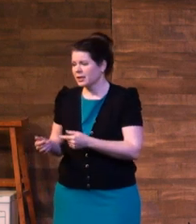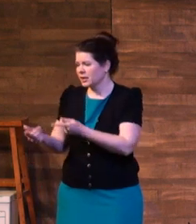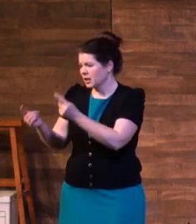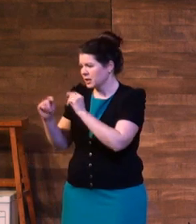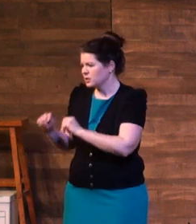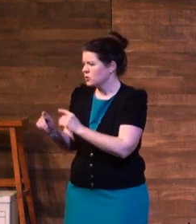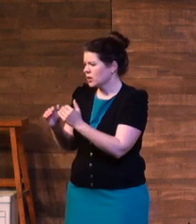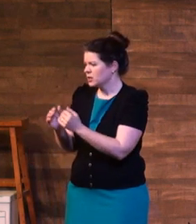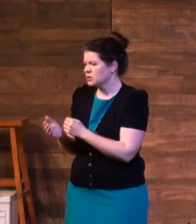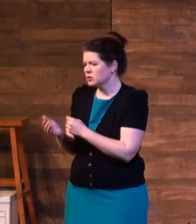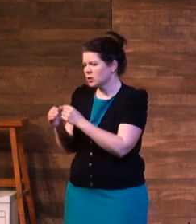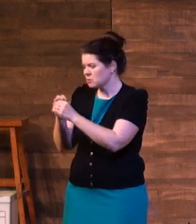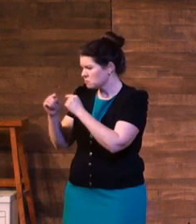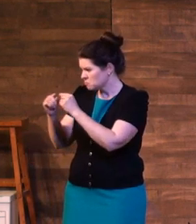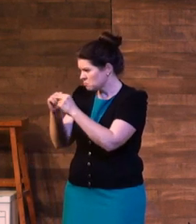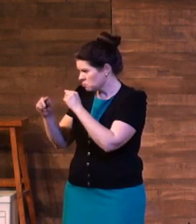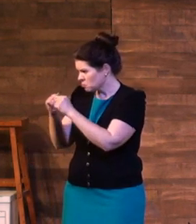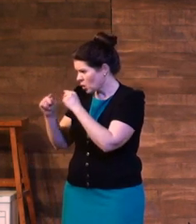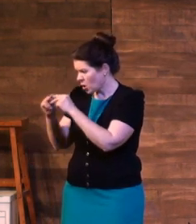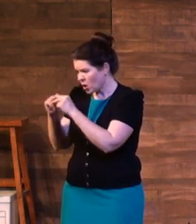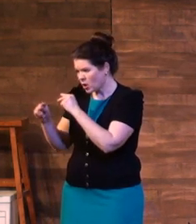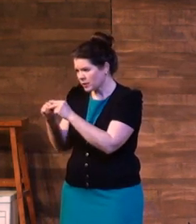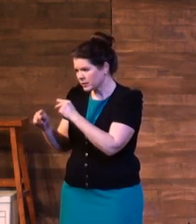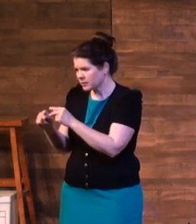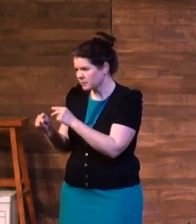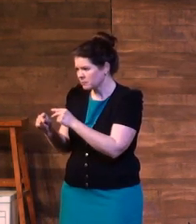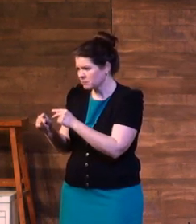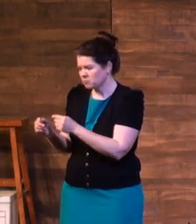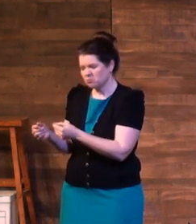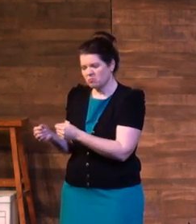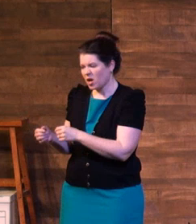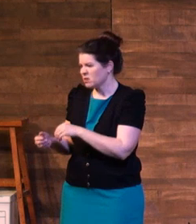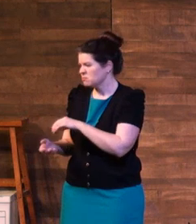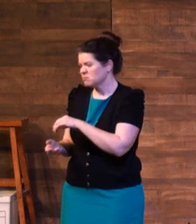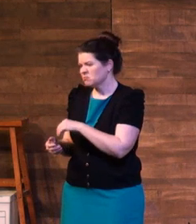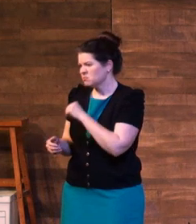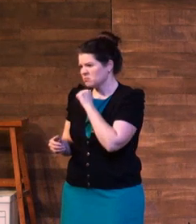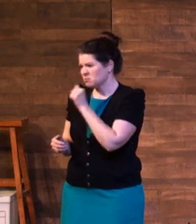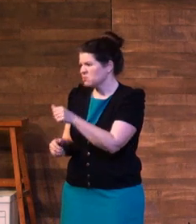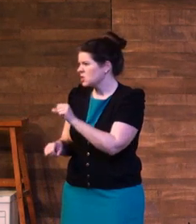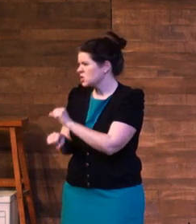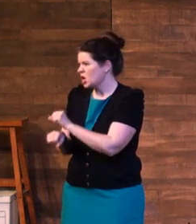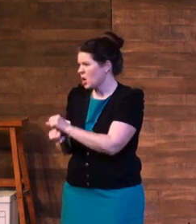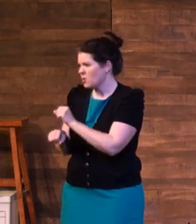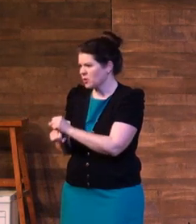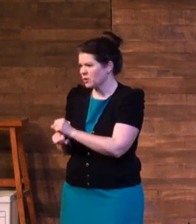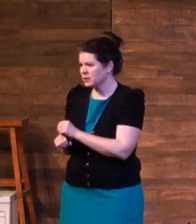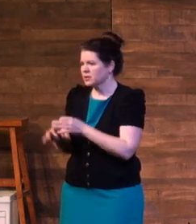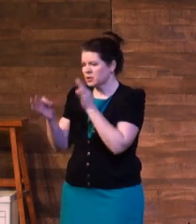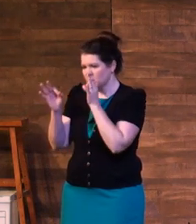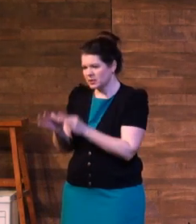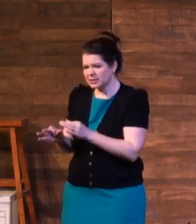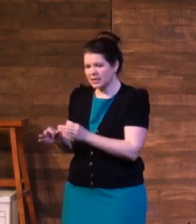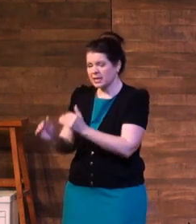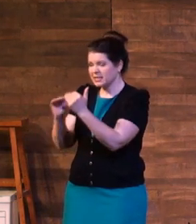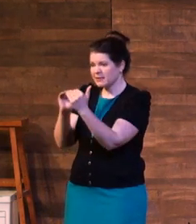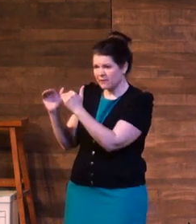nowhere, so he's going to go fight. So let's pick up here in the next slide. We're going to read Judges 11, starting in verse